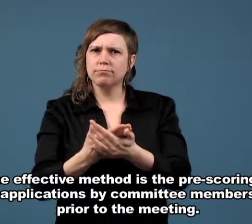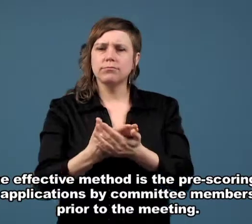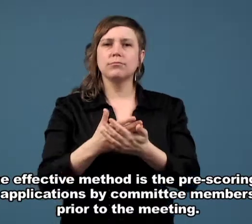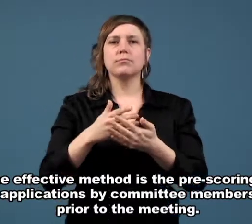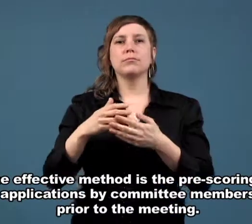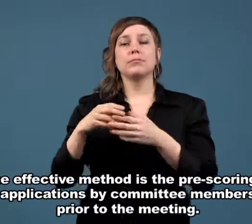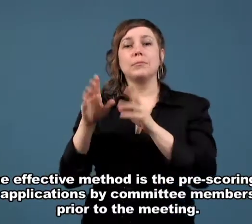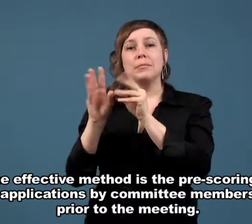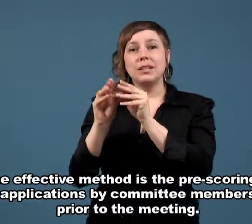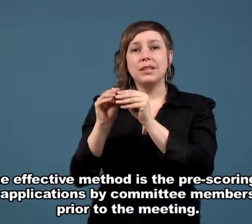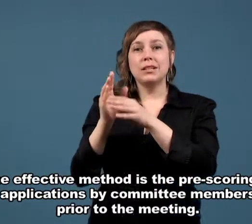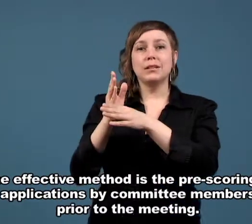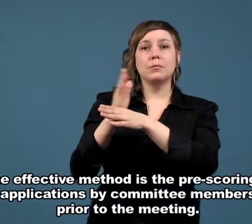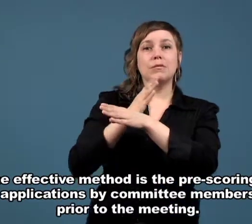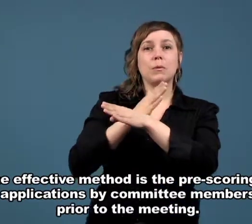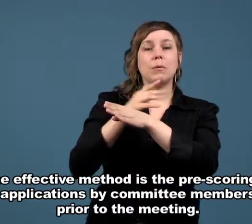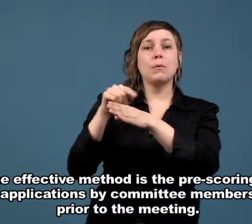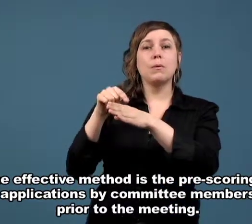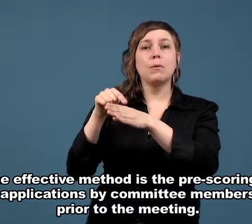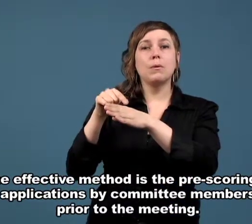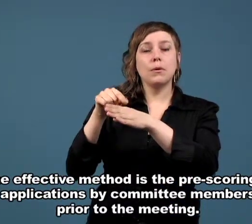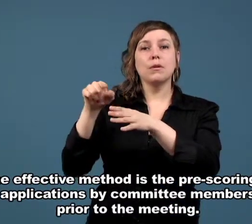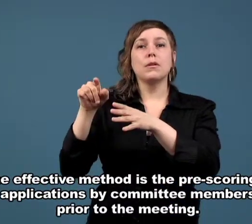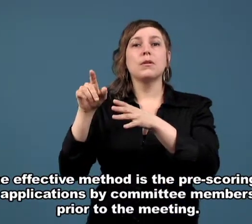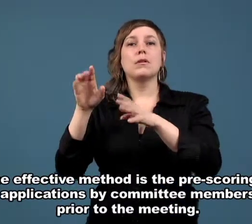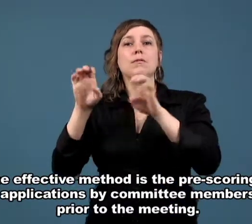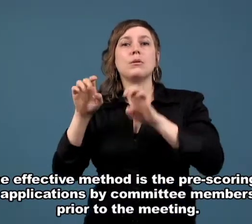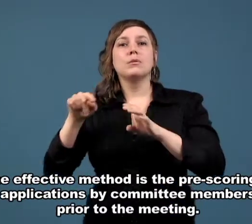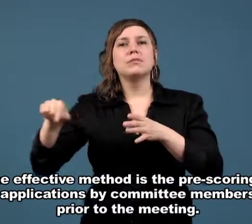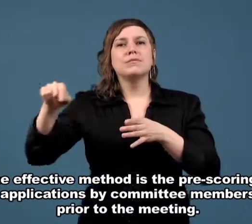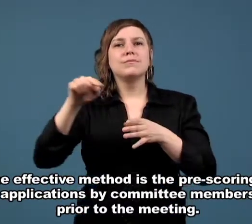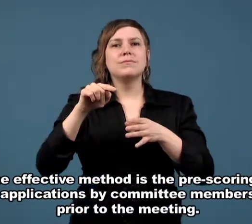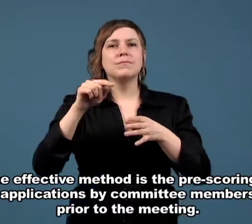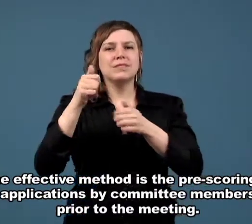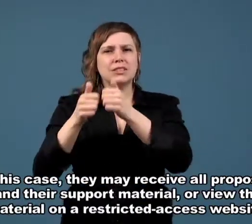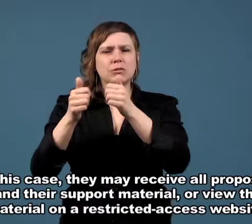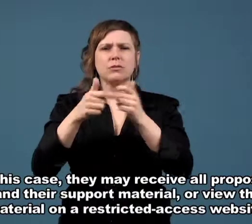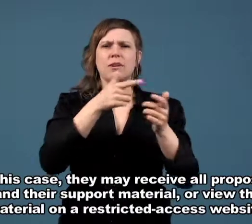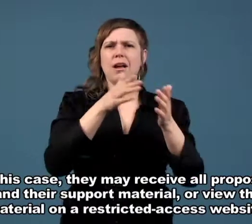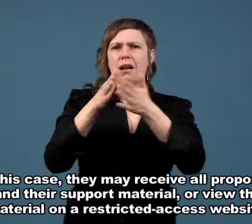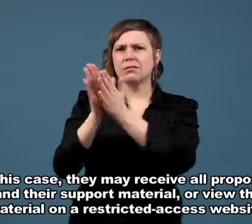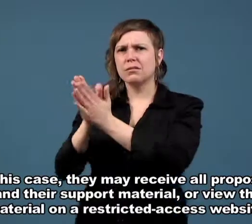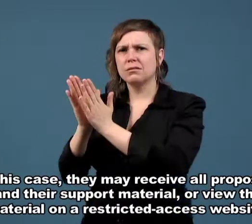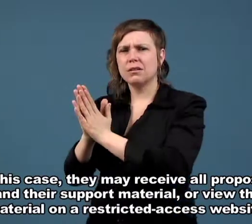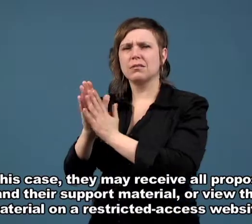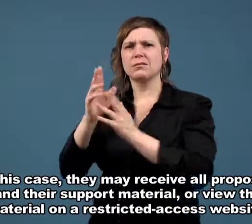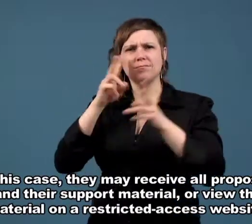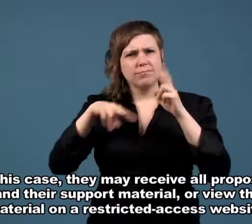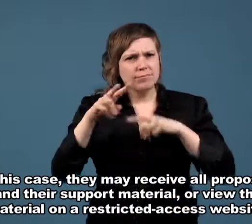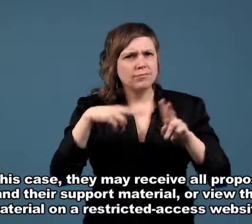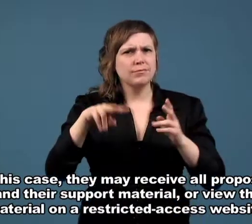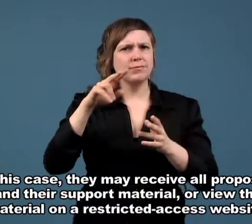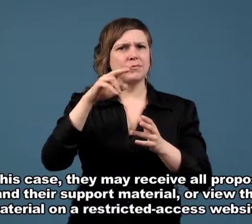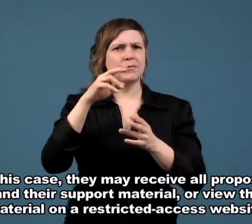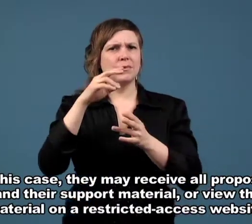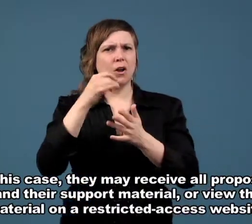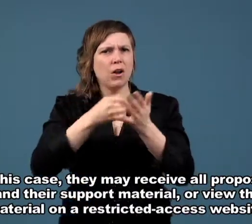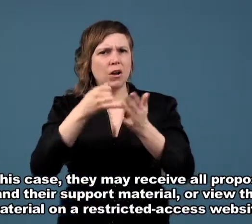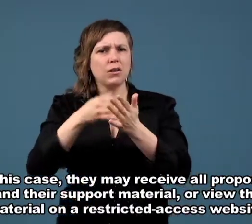of applications by committee members prior to the meeting. In this case, they may receive all proposals and their